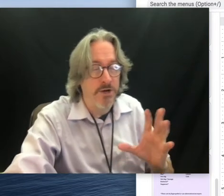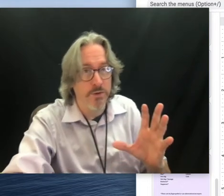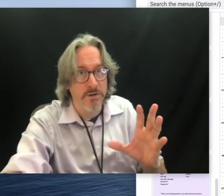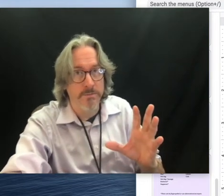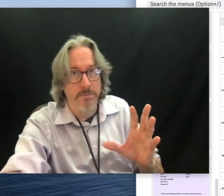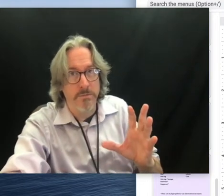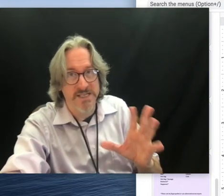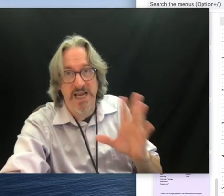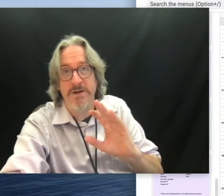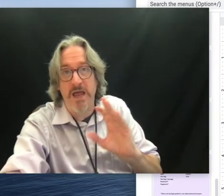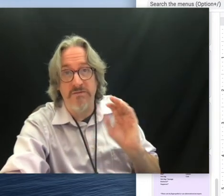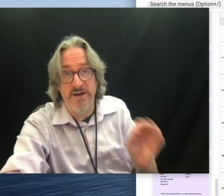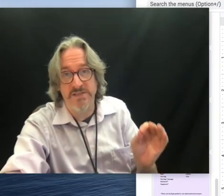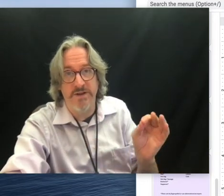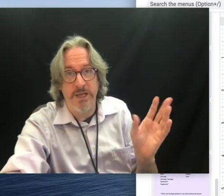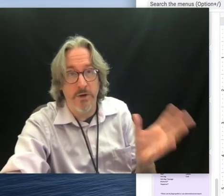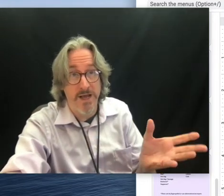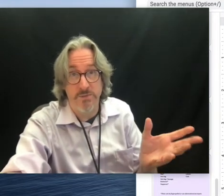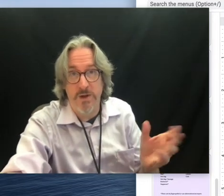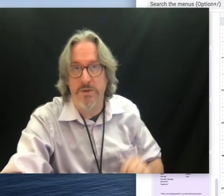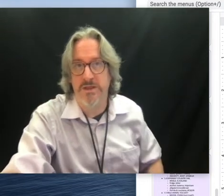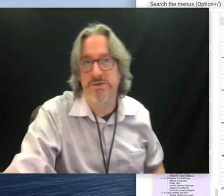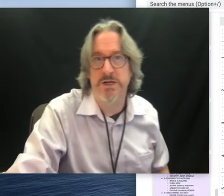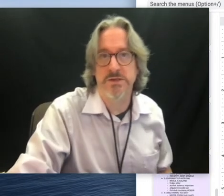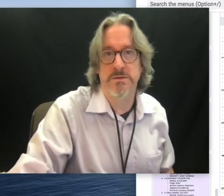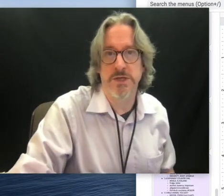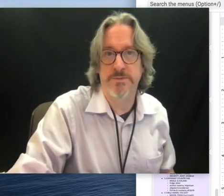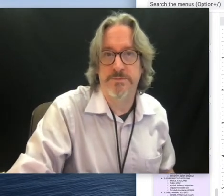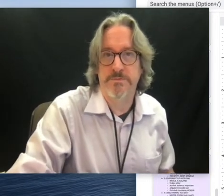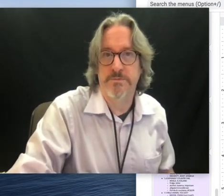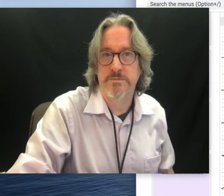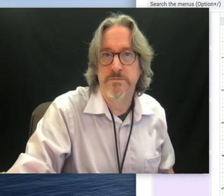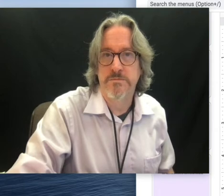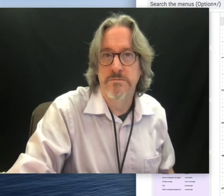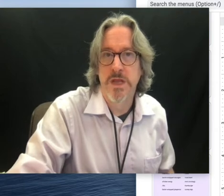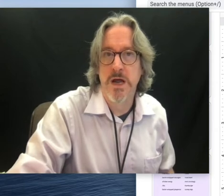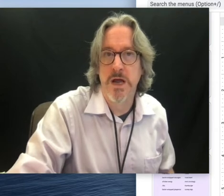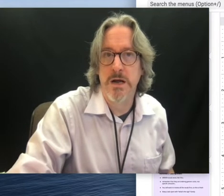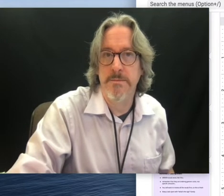And then I'm going to do a assignment advice video as well with this one.